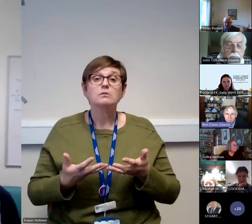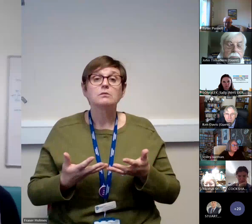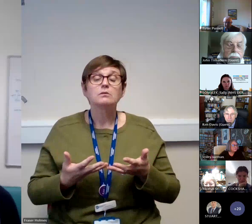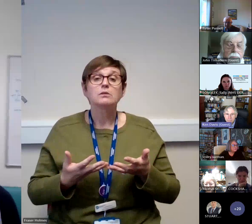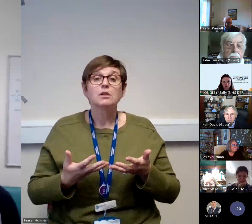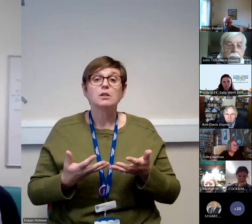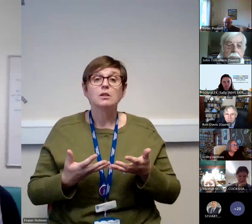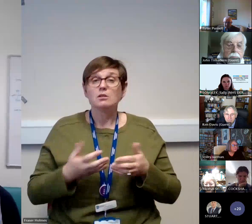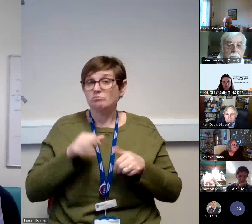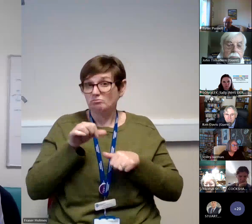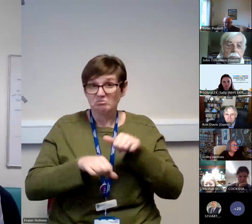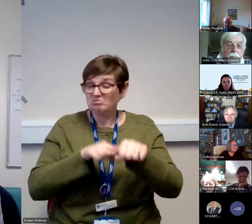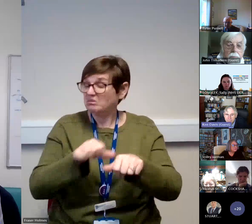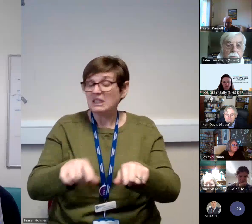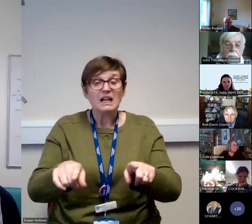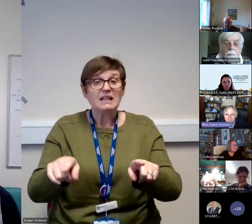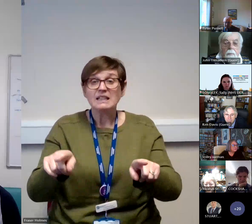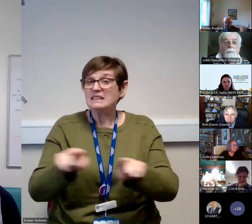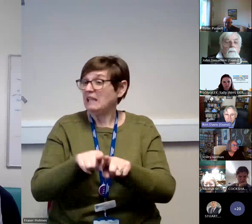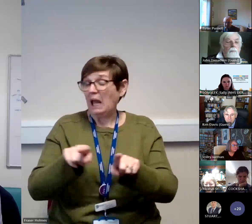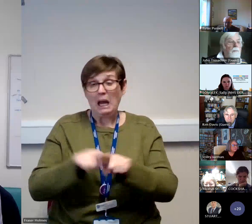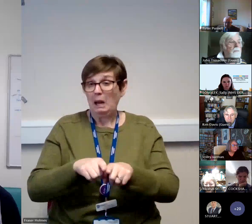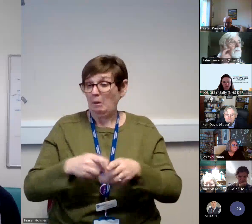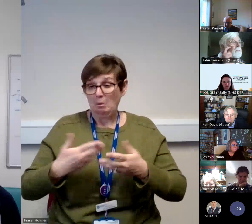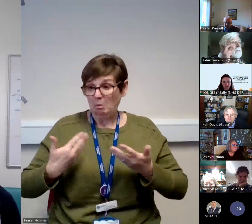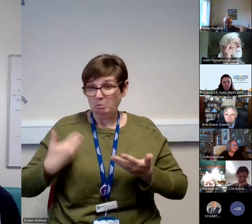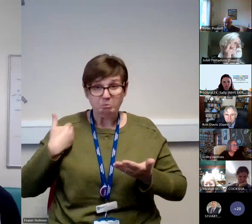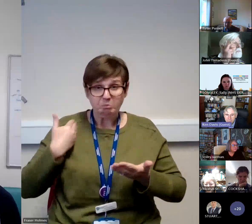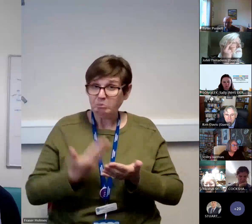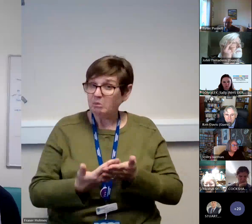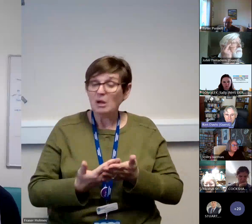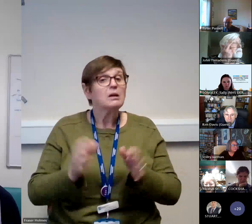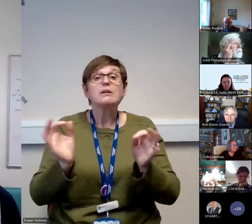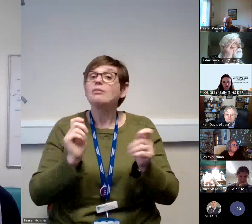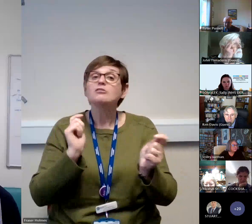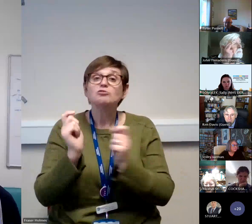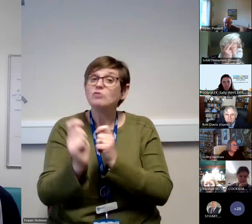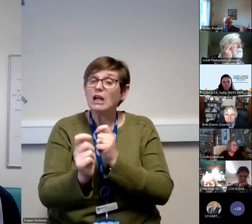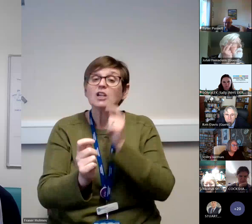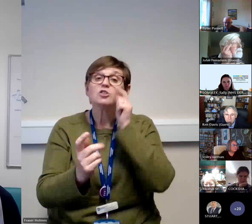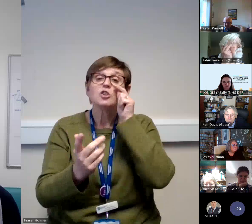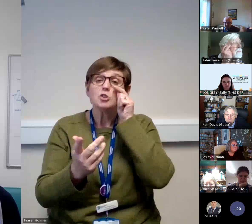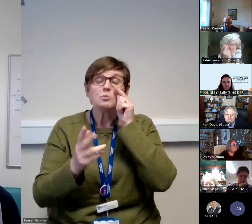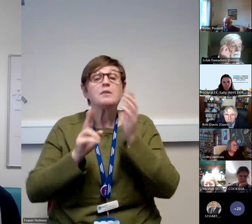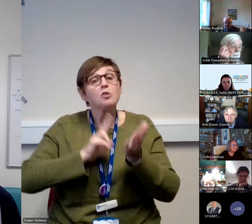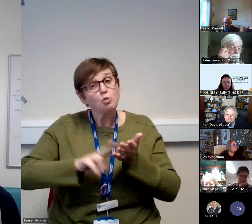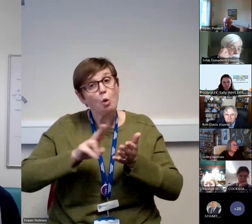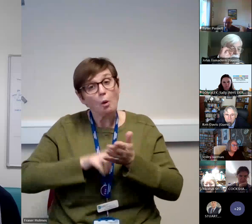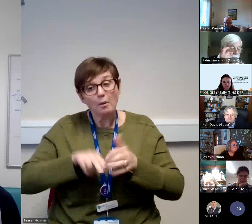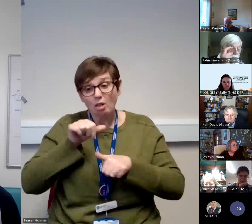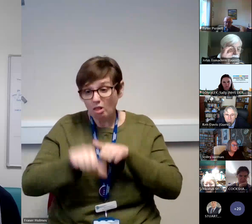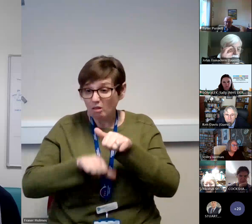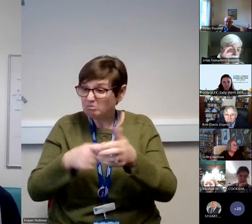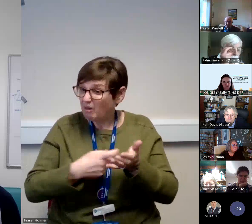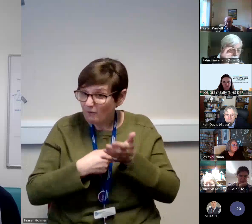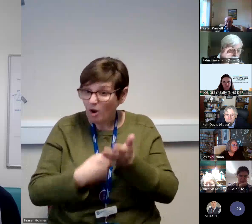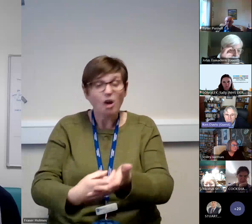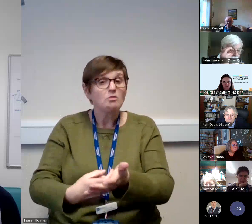as they currently are into the acute hospitals. So the normal pathway exists for